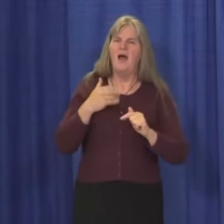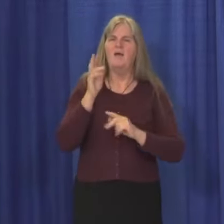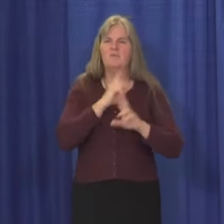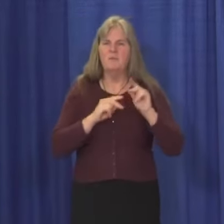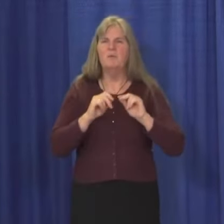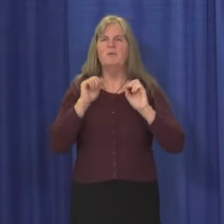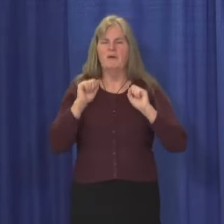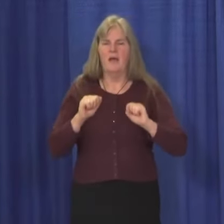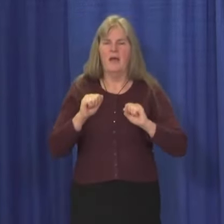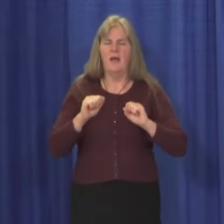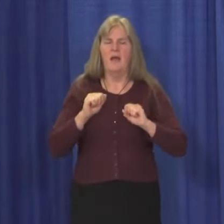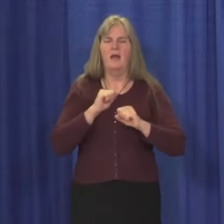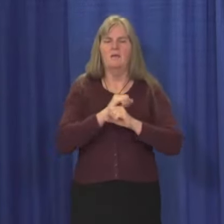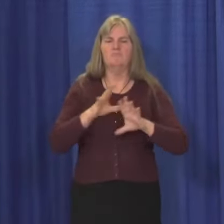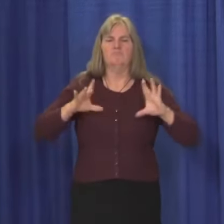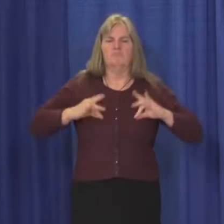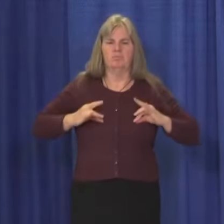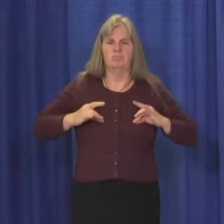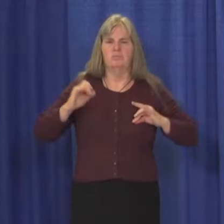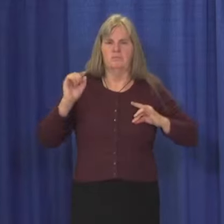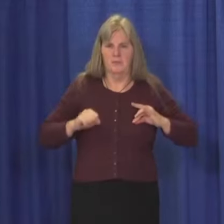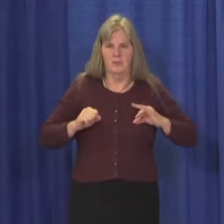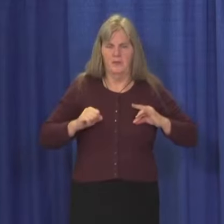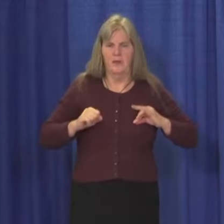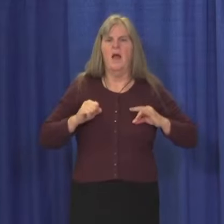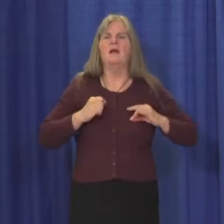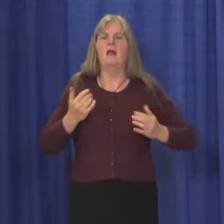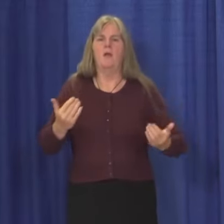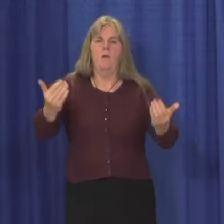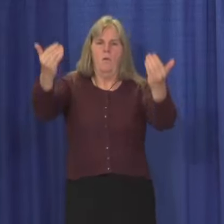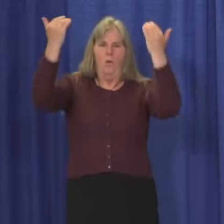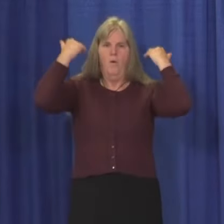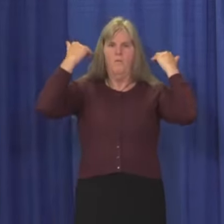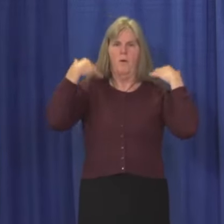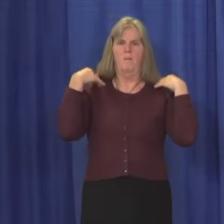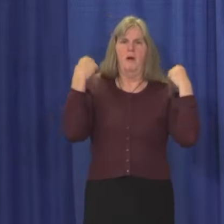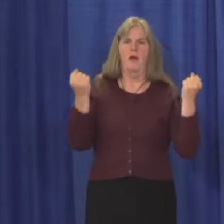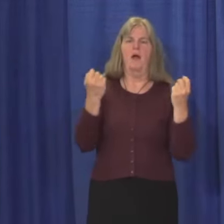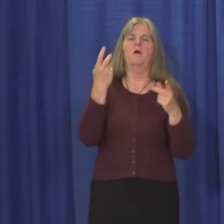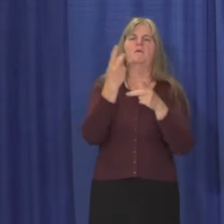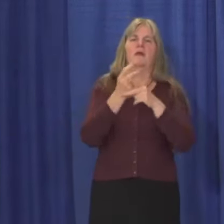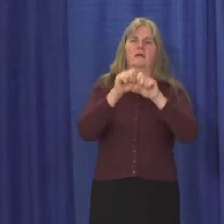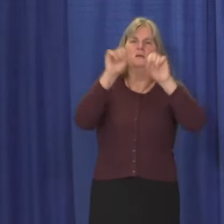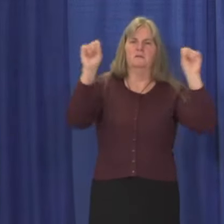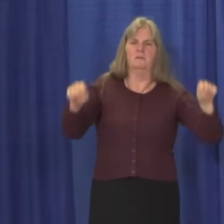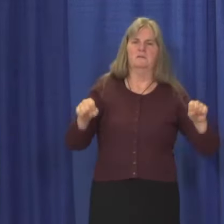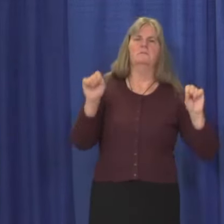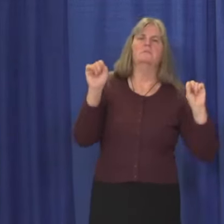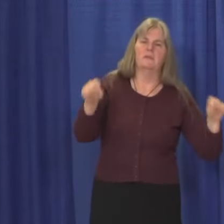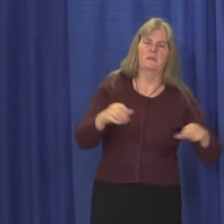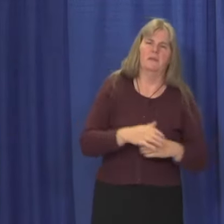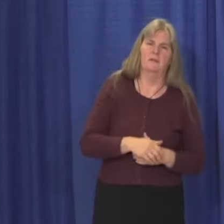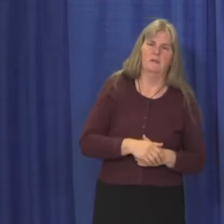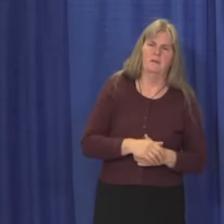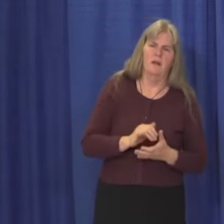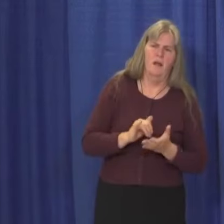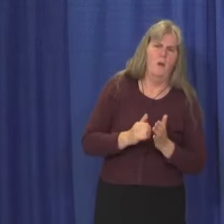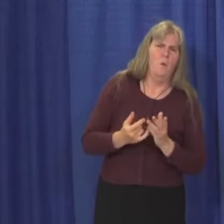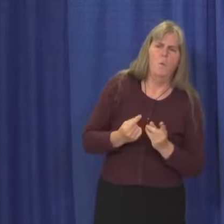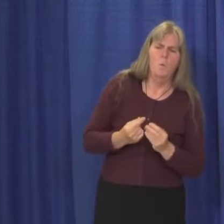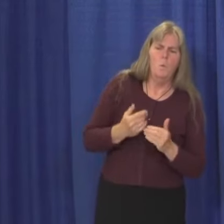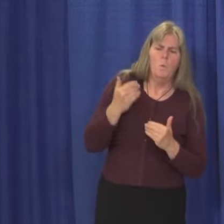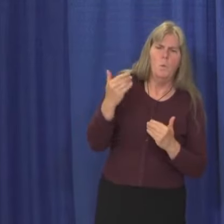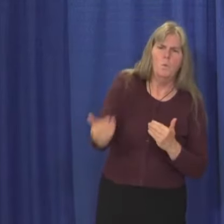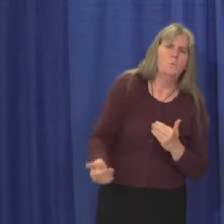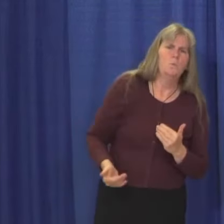virus that our systems can be overwhelmed. So how do we prevent this happening again? How do we navigate